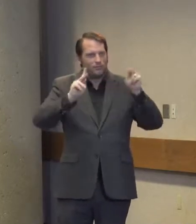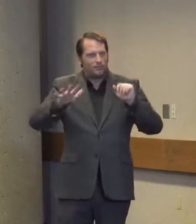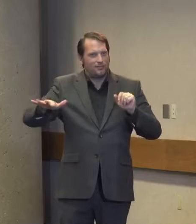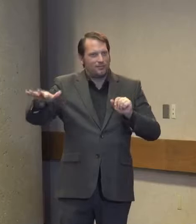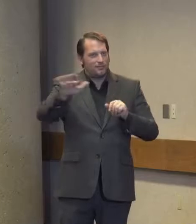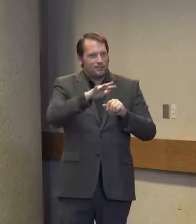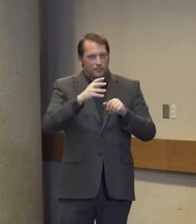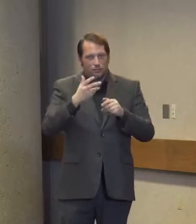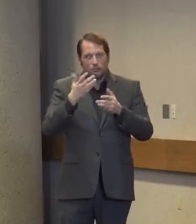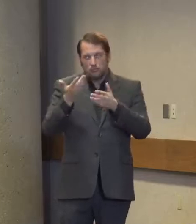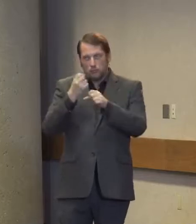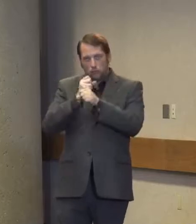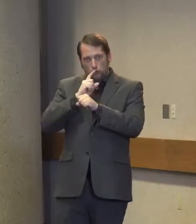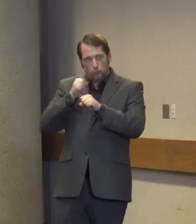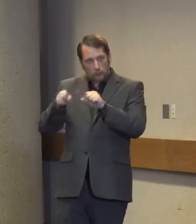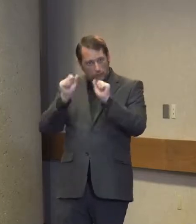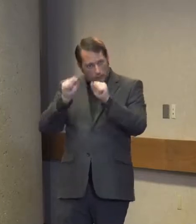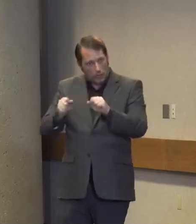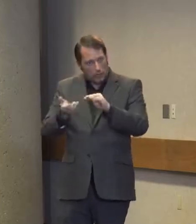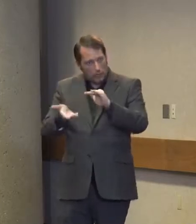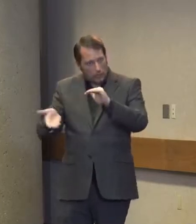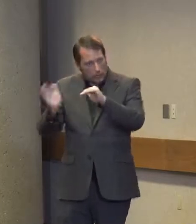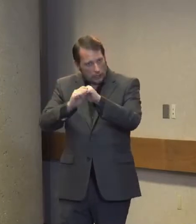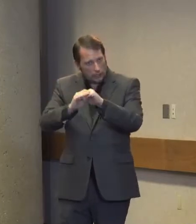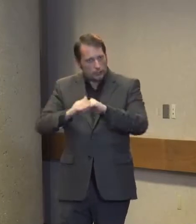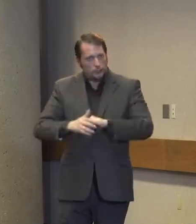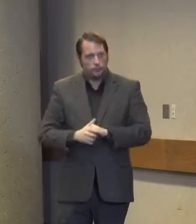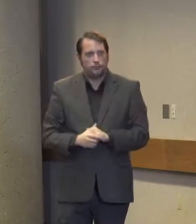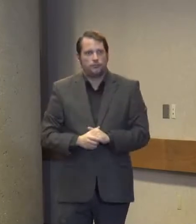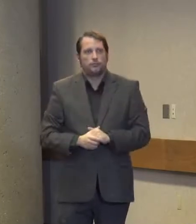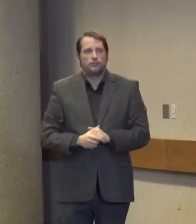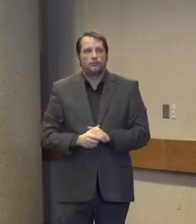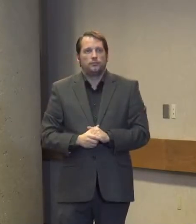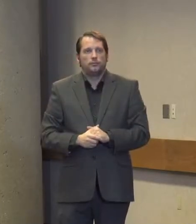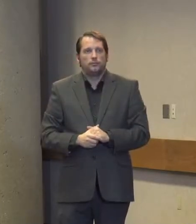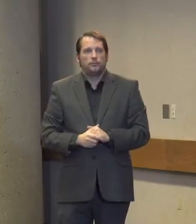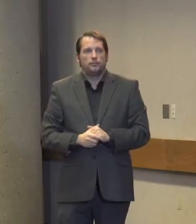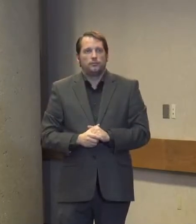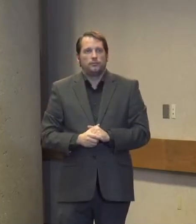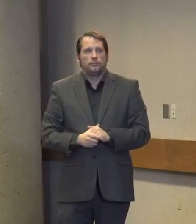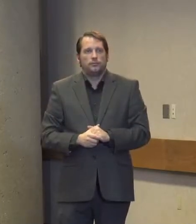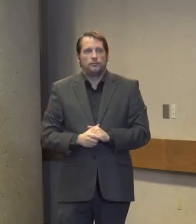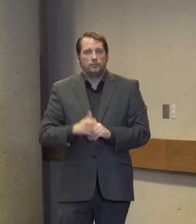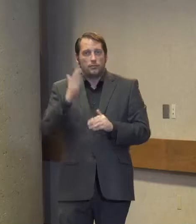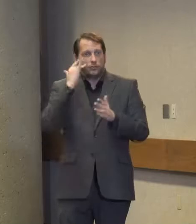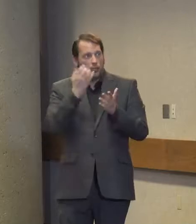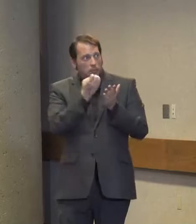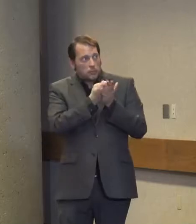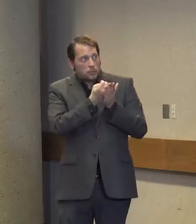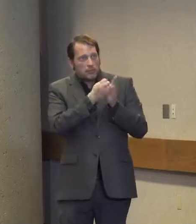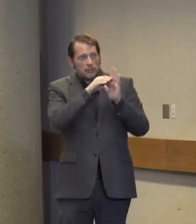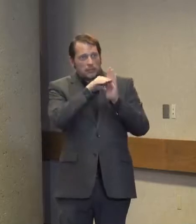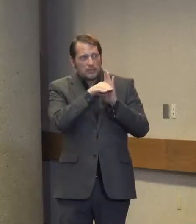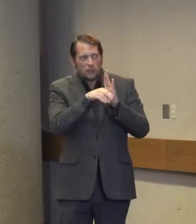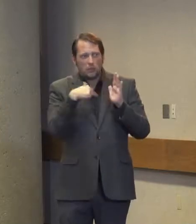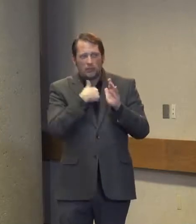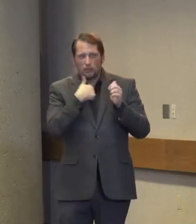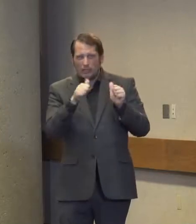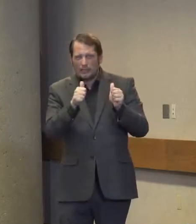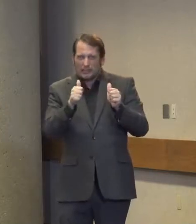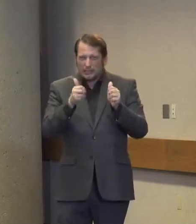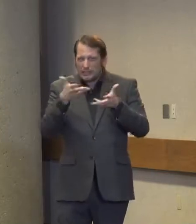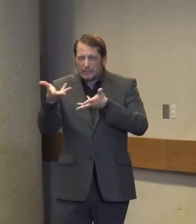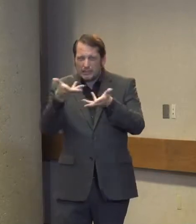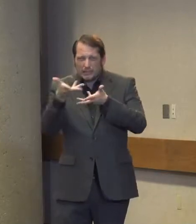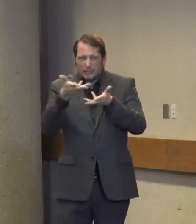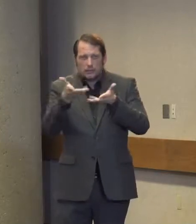to account for the increased need that we see because of the economic interruption. So we're trying to do all those things and